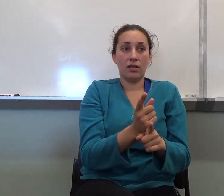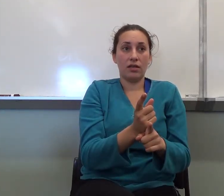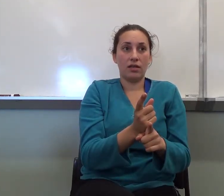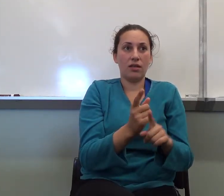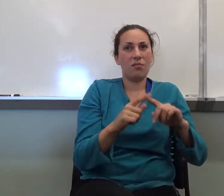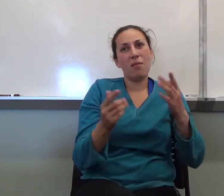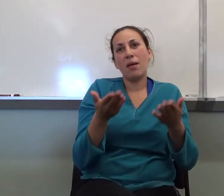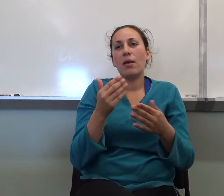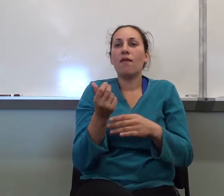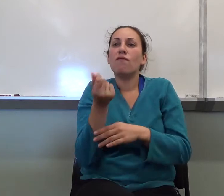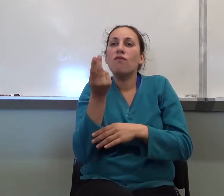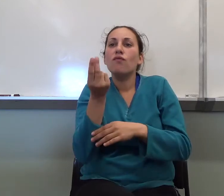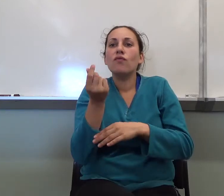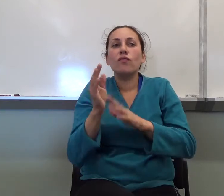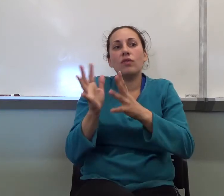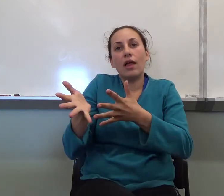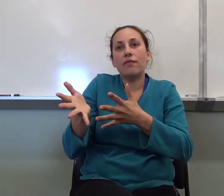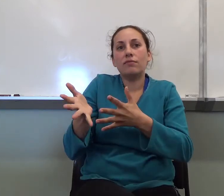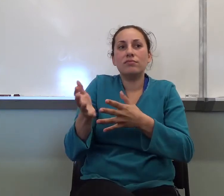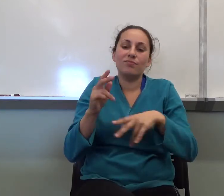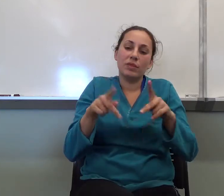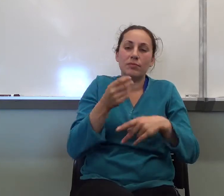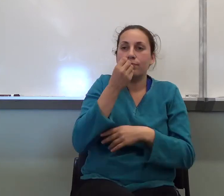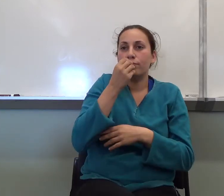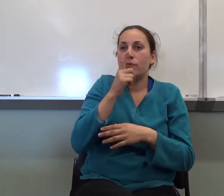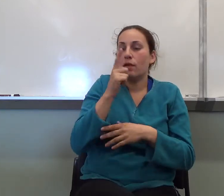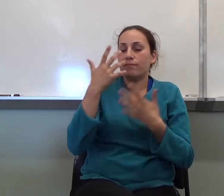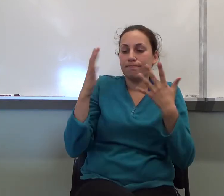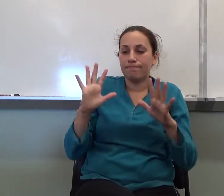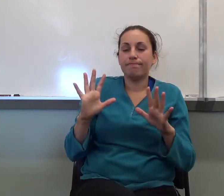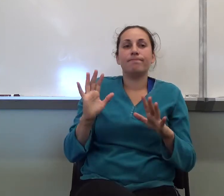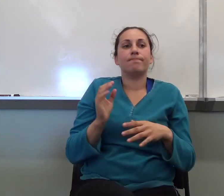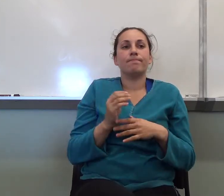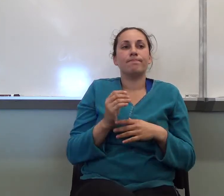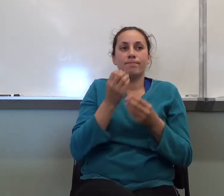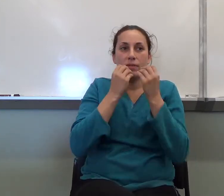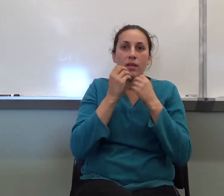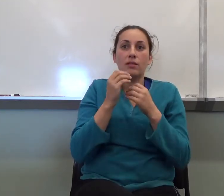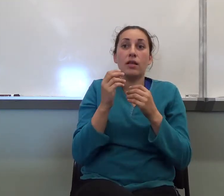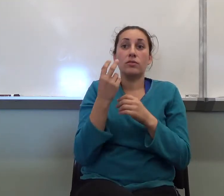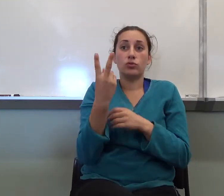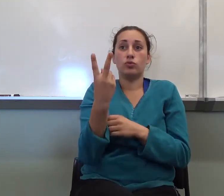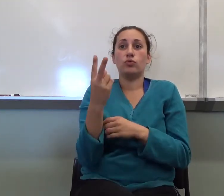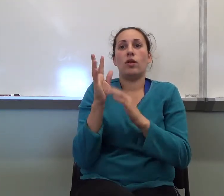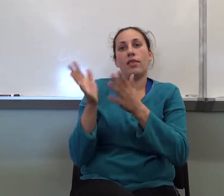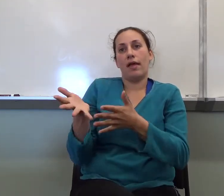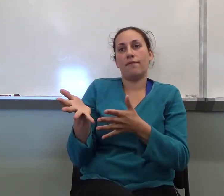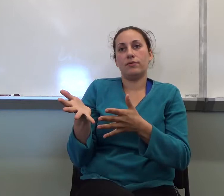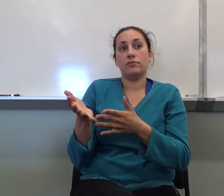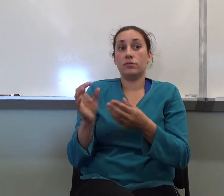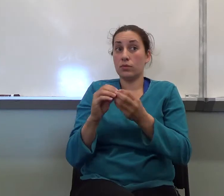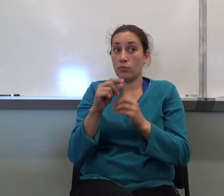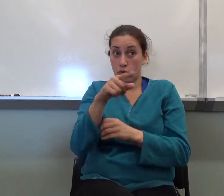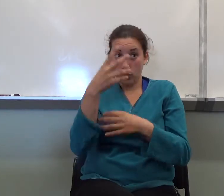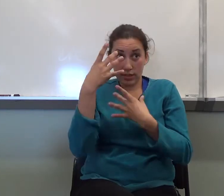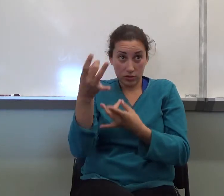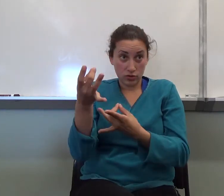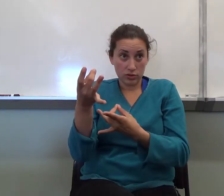are left after people have had lunch, and therefore there are 2 left. So the number you're interested in is those 2. The other 4 are